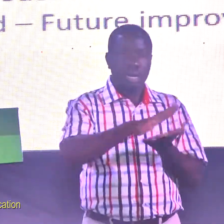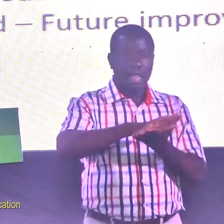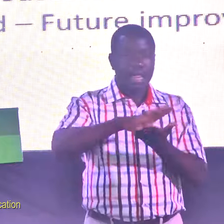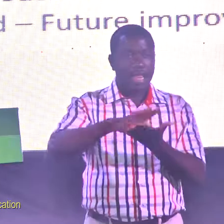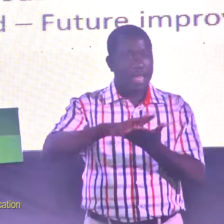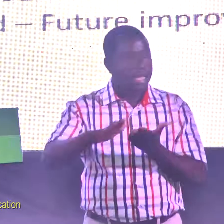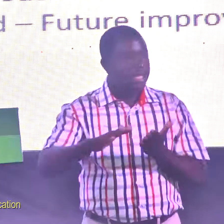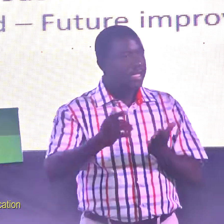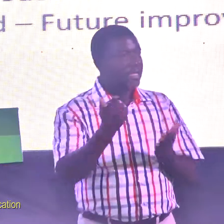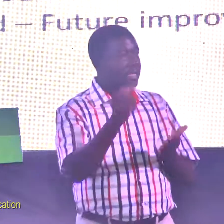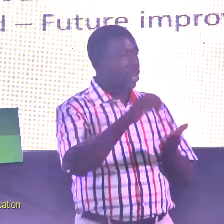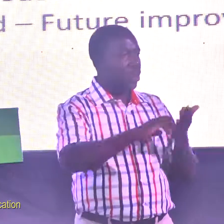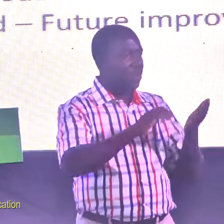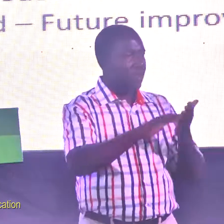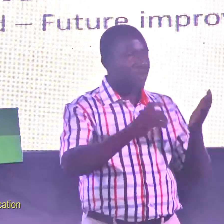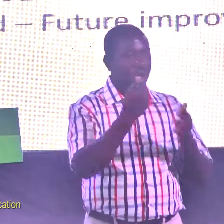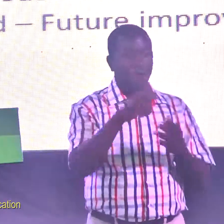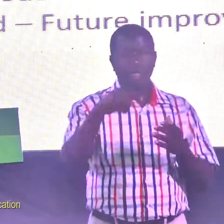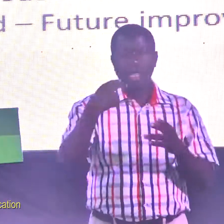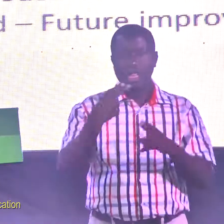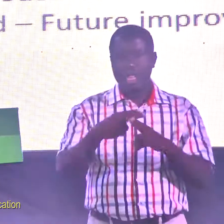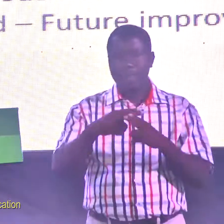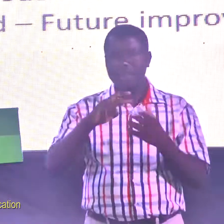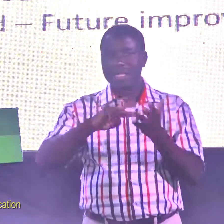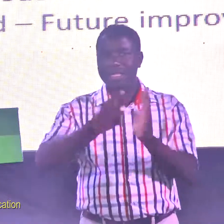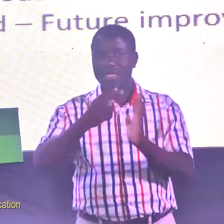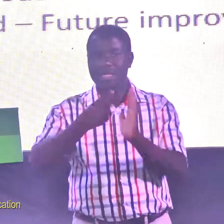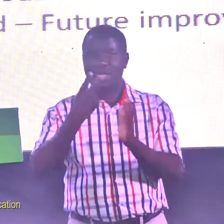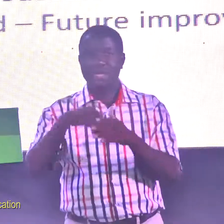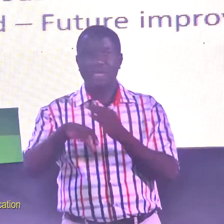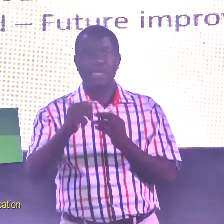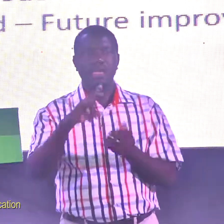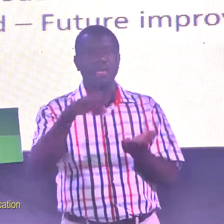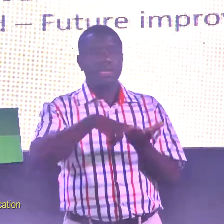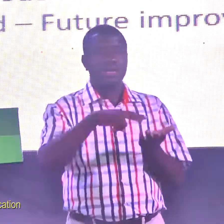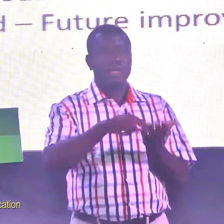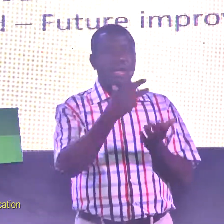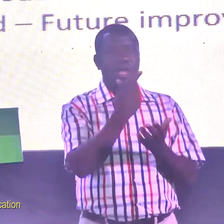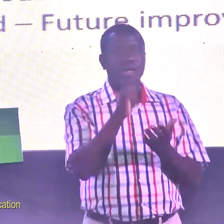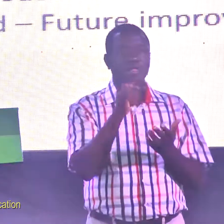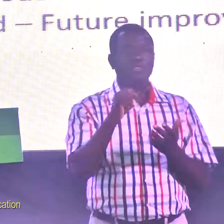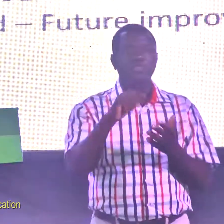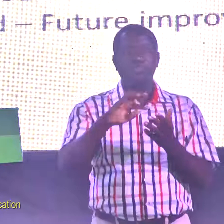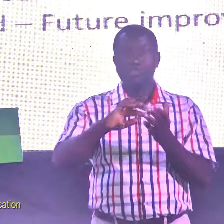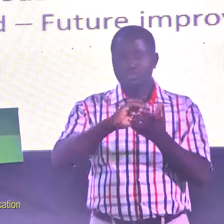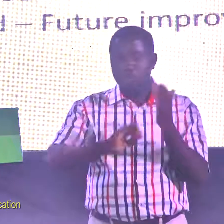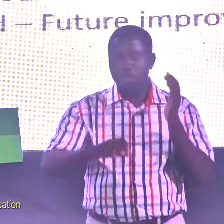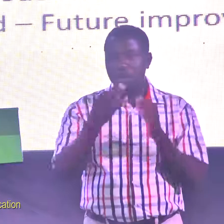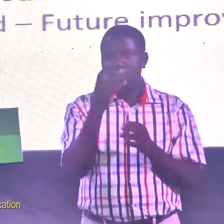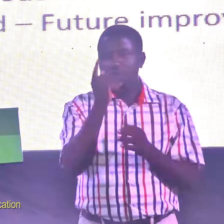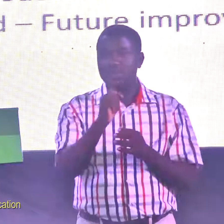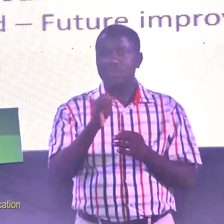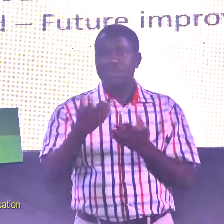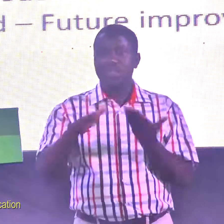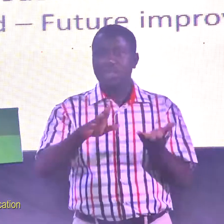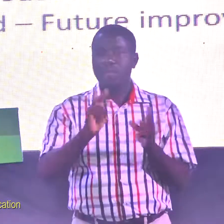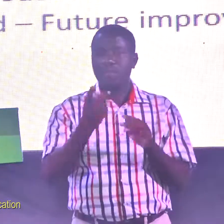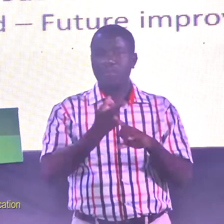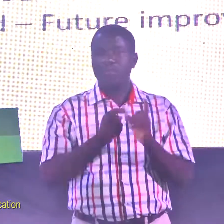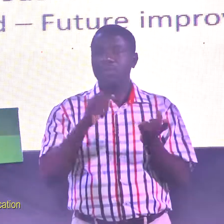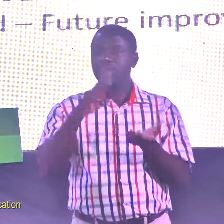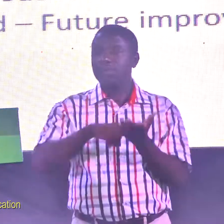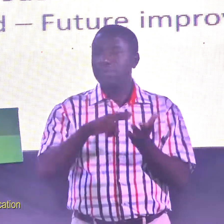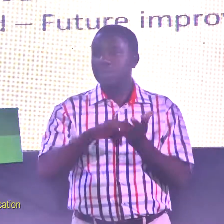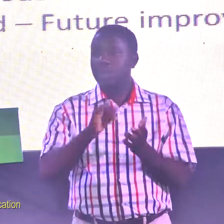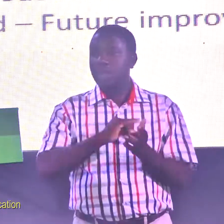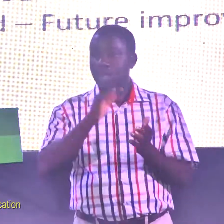of duplicates from the register, but also the removal of the deceased from the register.